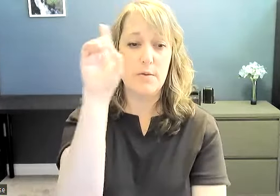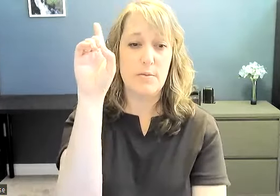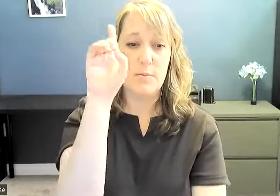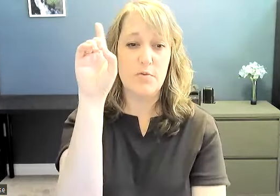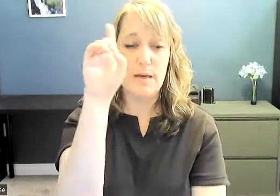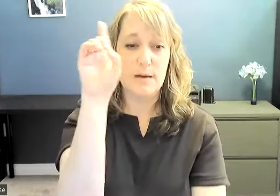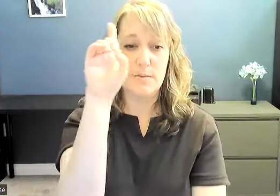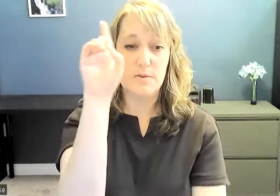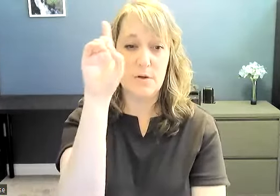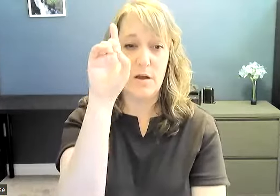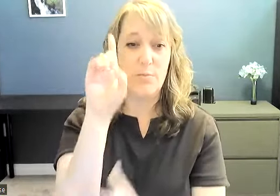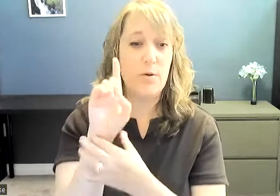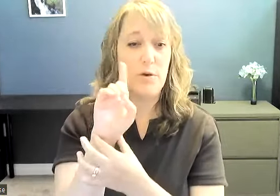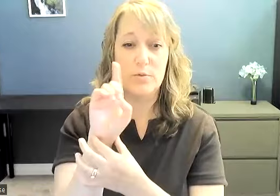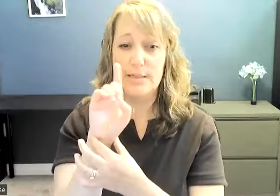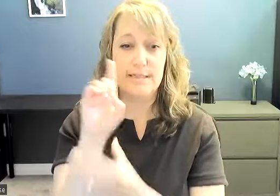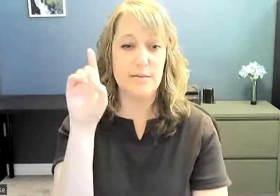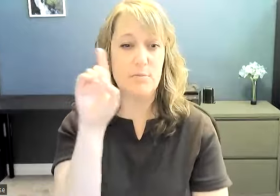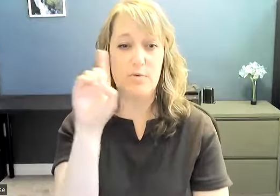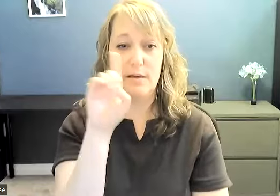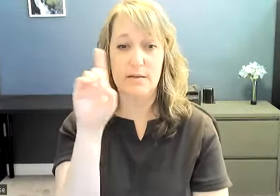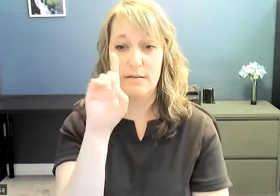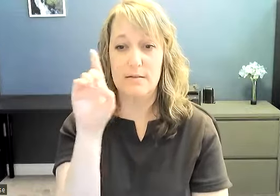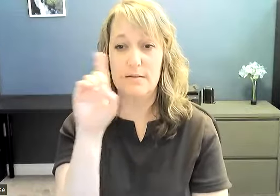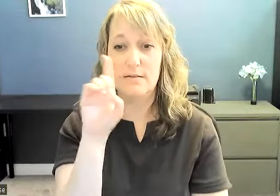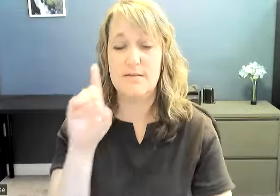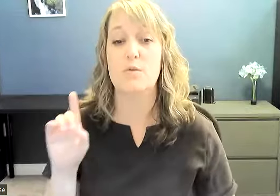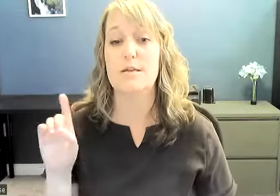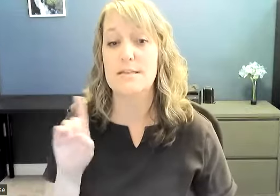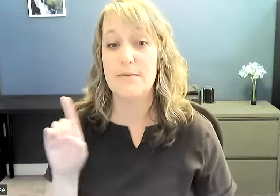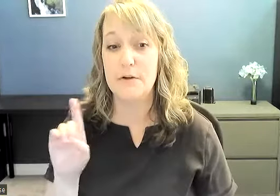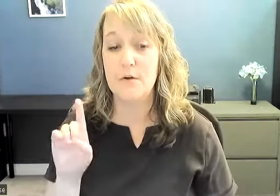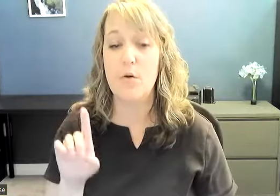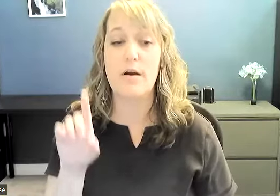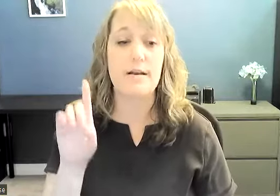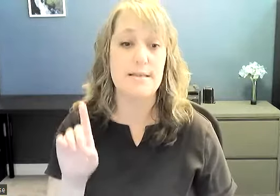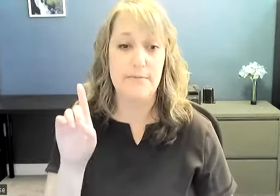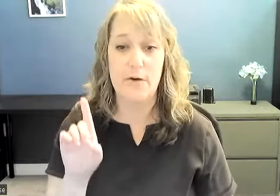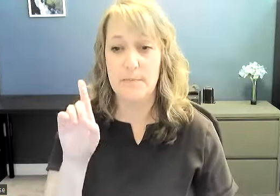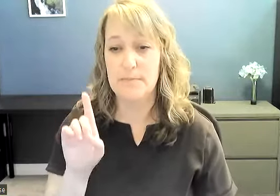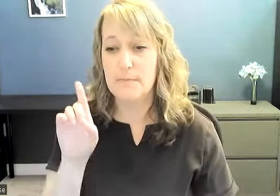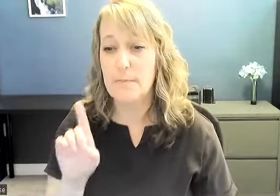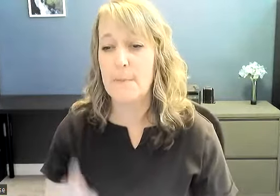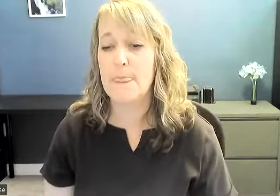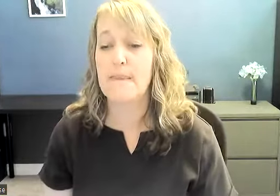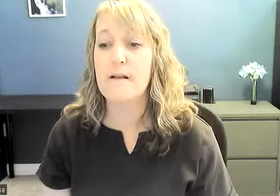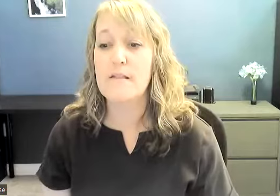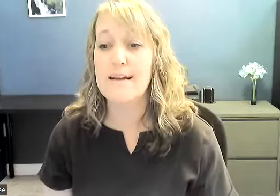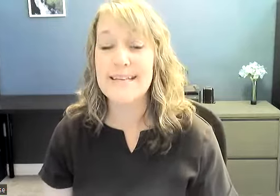the movement comes from your elbow, your wrist isn't moving. So Denver, or Denver. Los